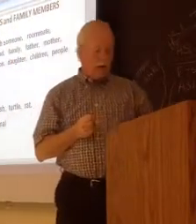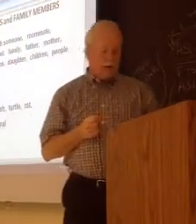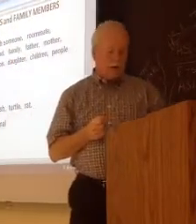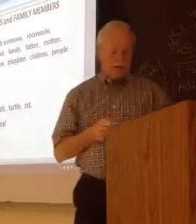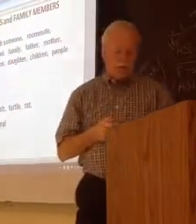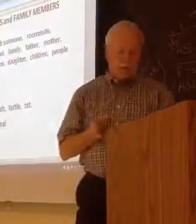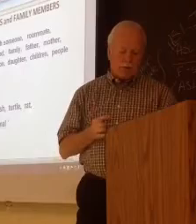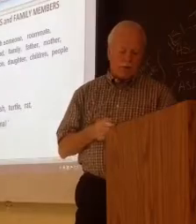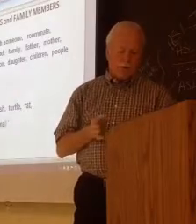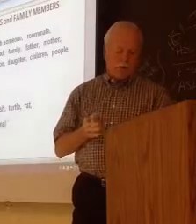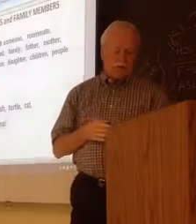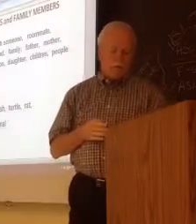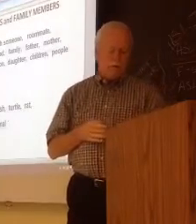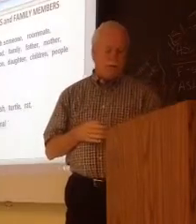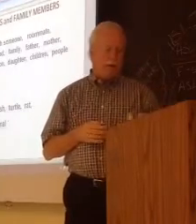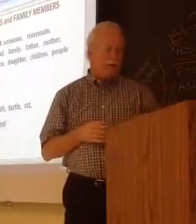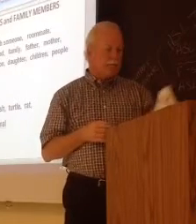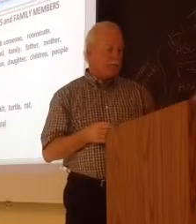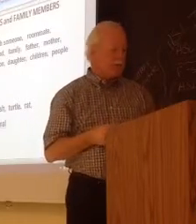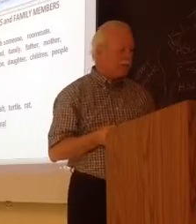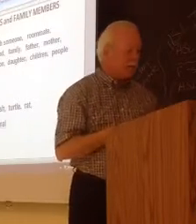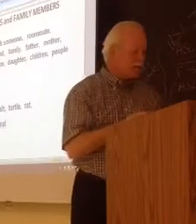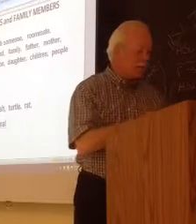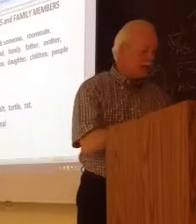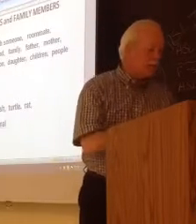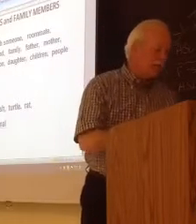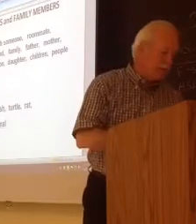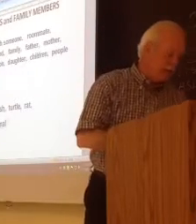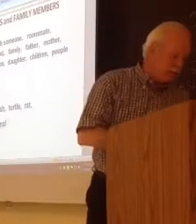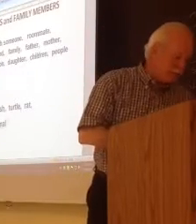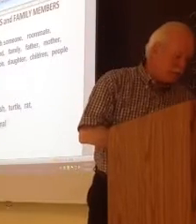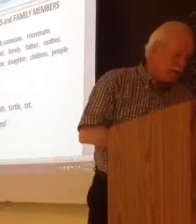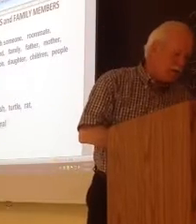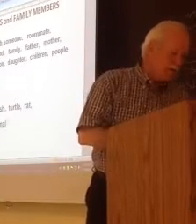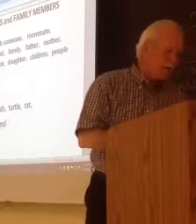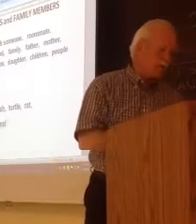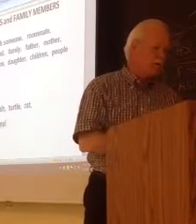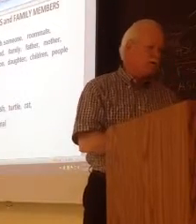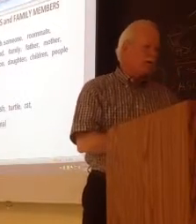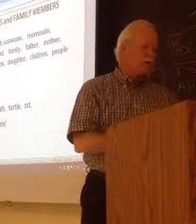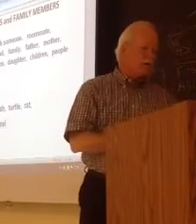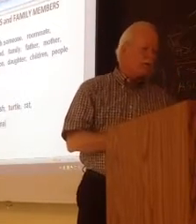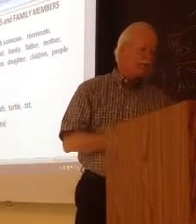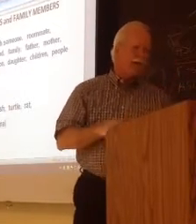They're saying male sweetheart, boyfriend, and at the top of the next page, female sweetheart or girlfriend.